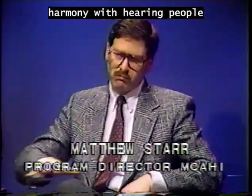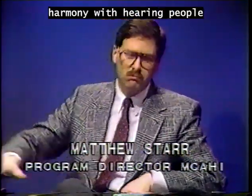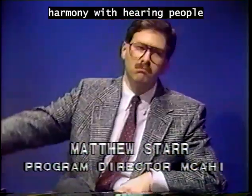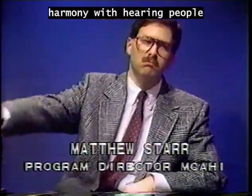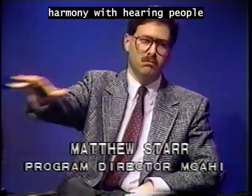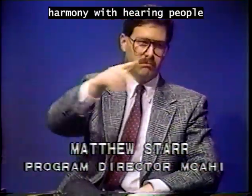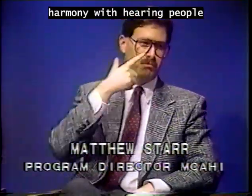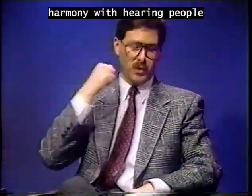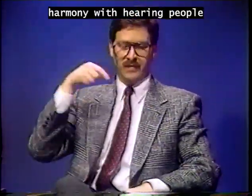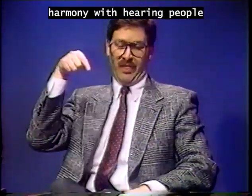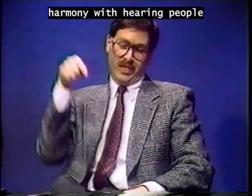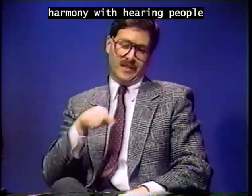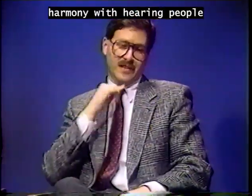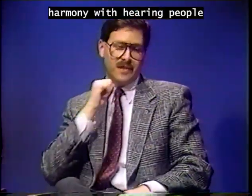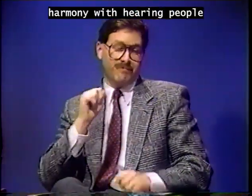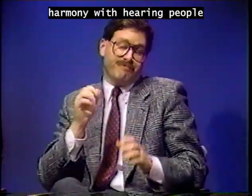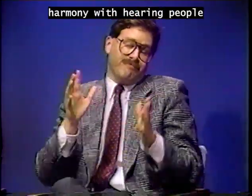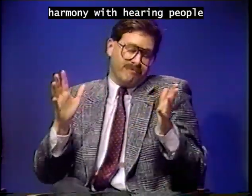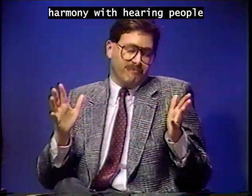harmony with hearing people.